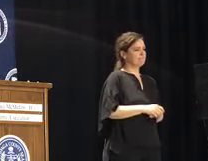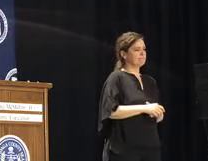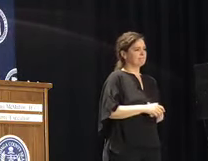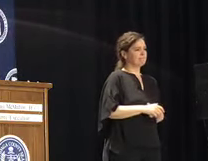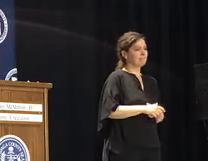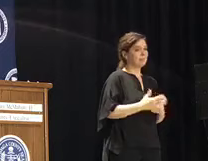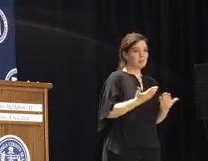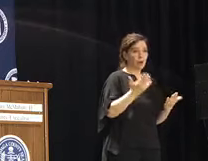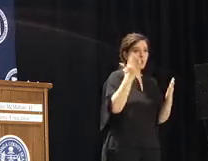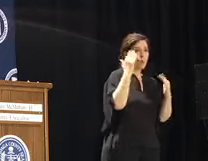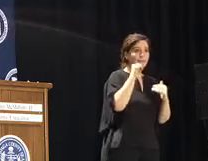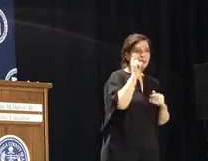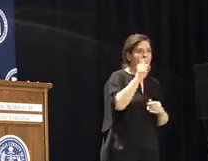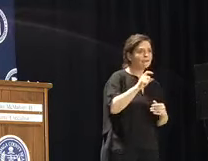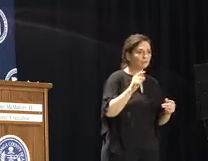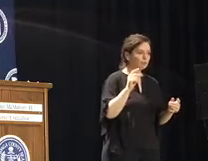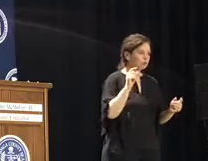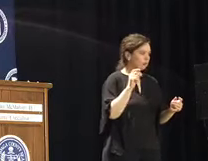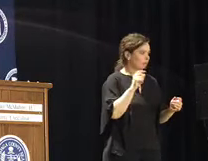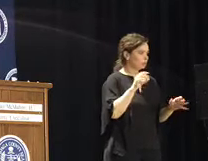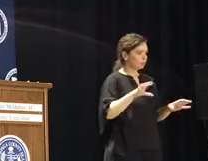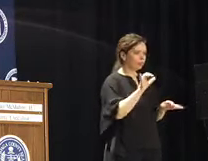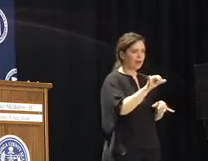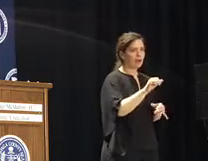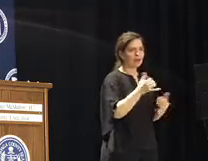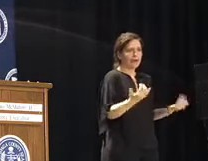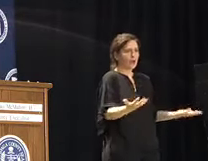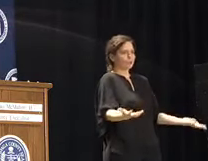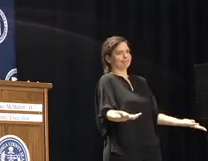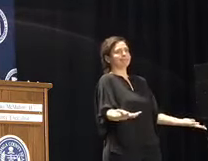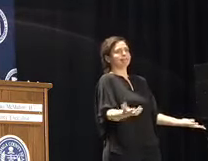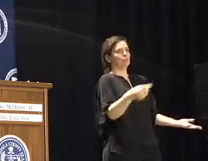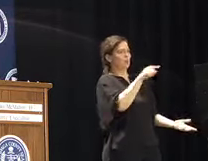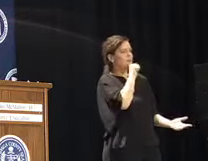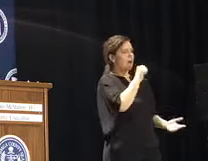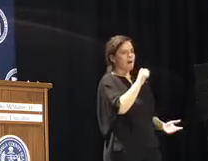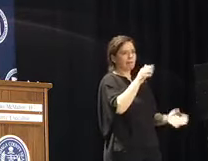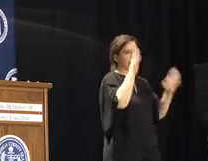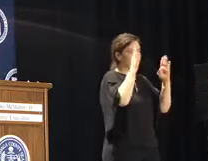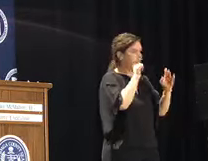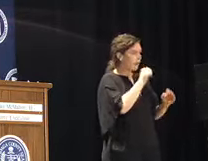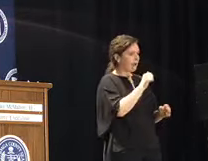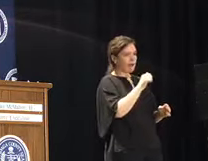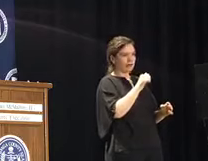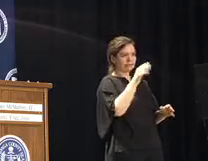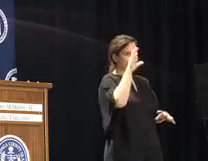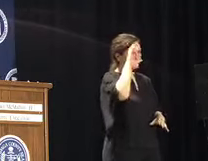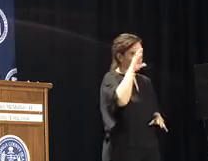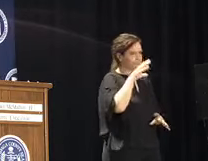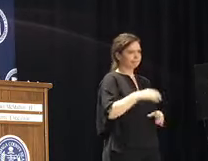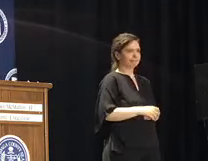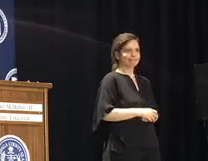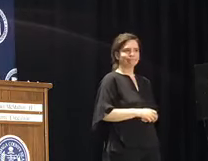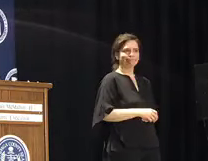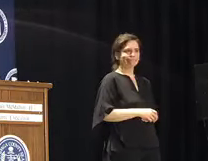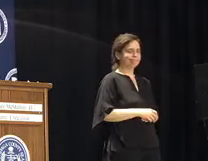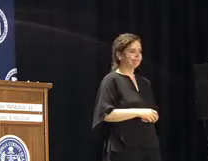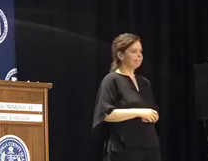right? We've talked about pressing charges against people who may break the quarantine. For businesses who aren't